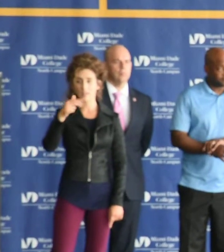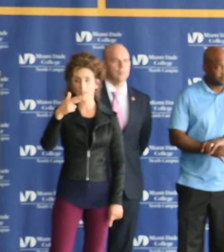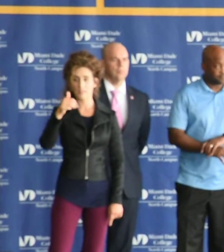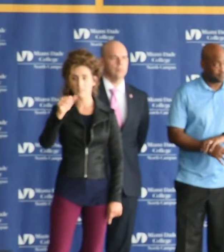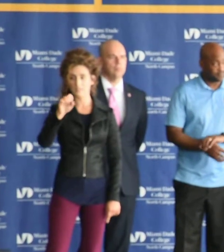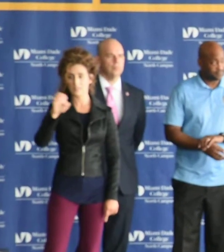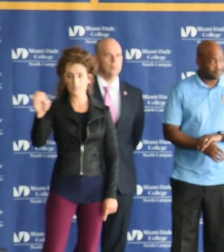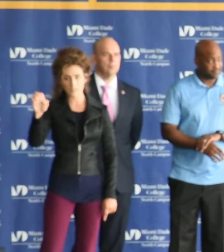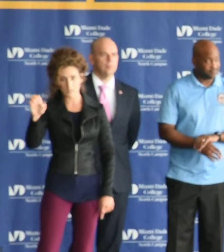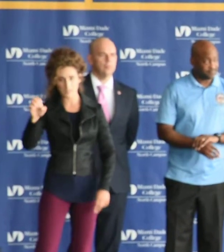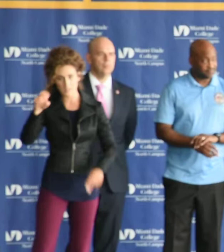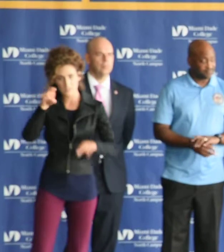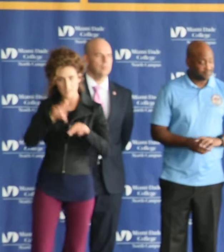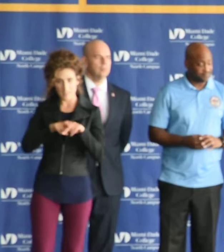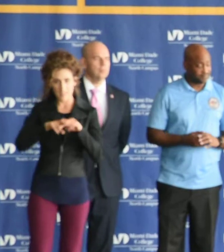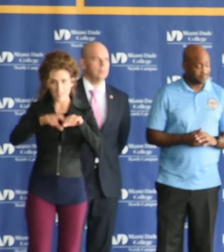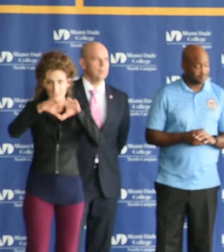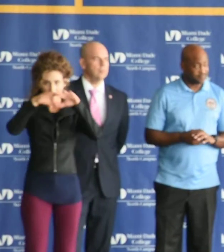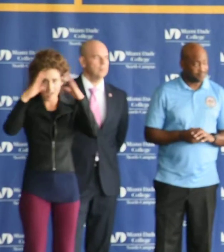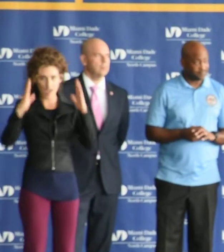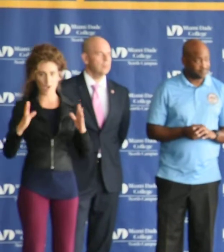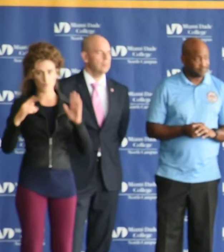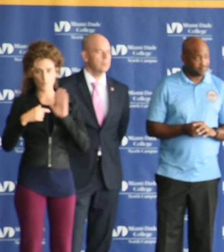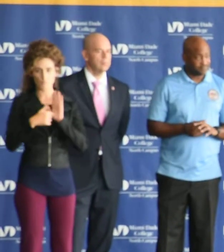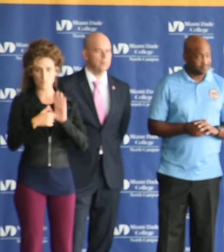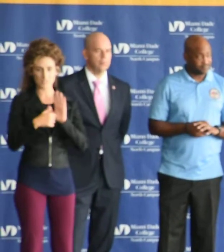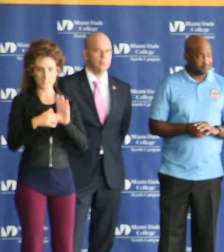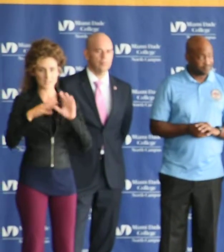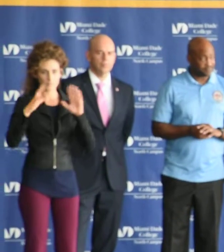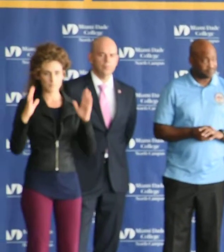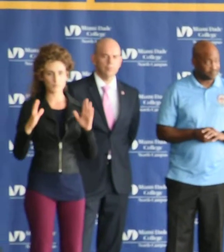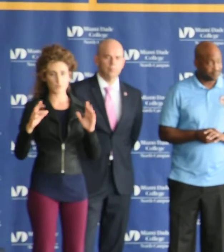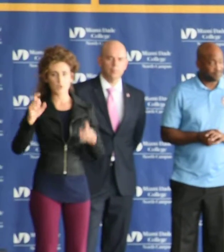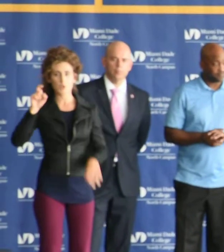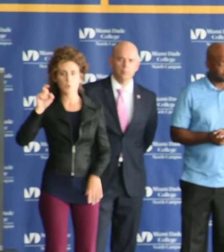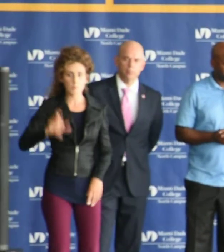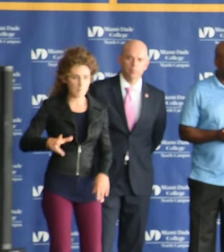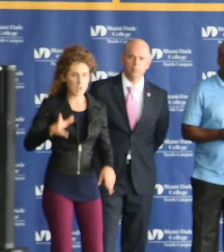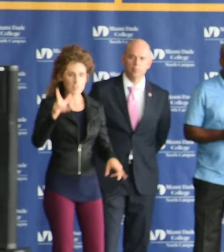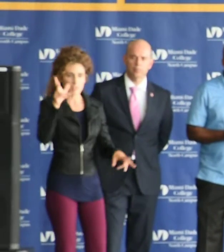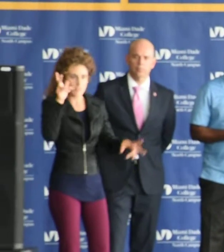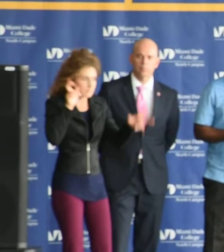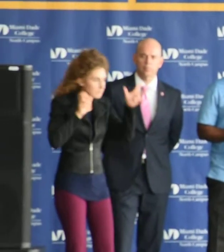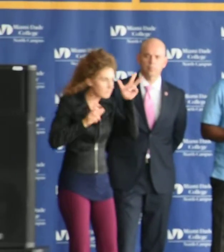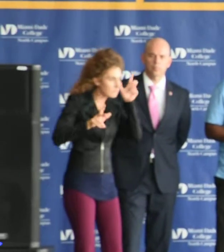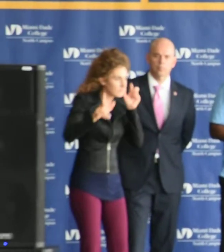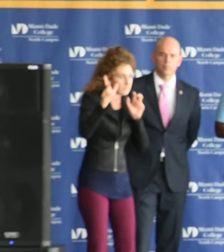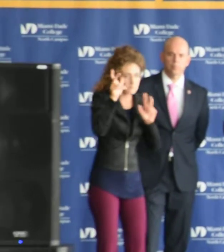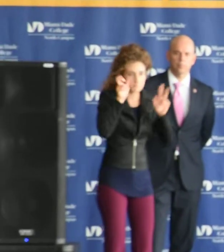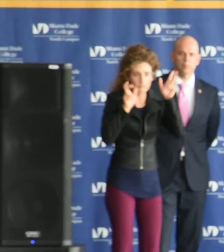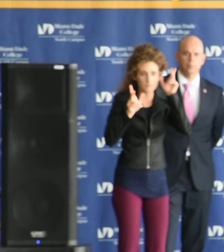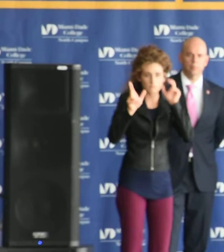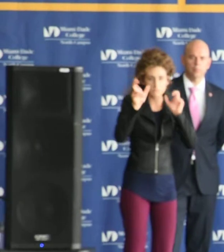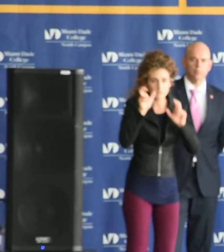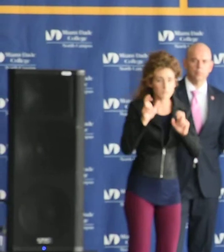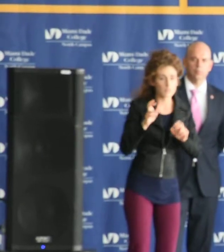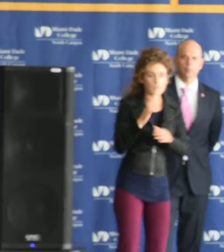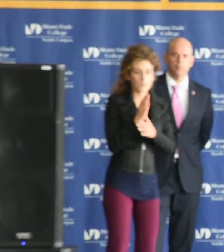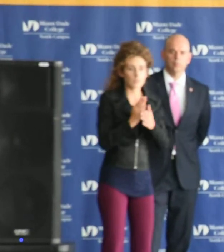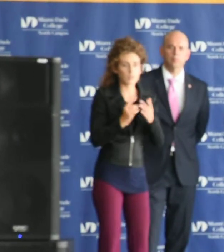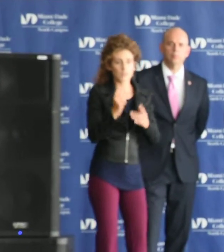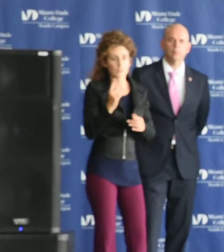House of Representatives, you must listen to your constituents. Someone said you all were up